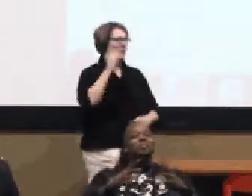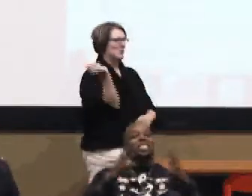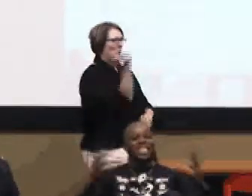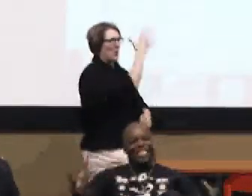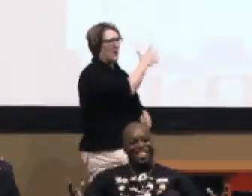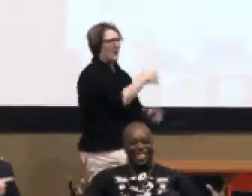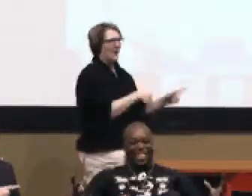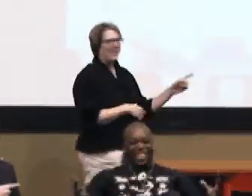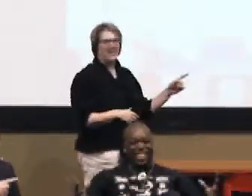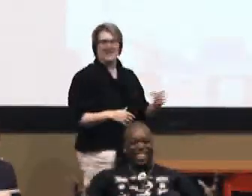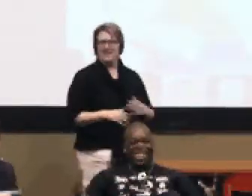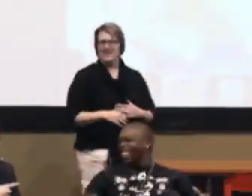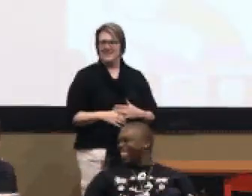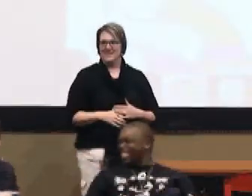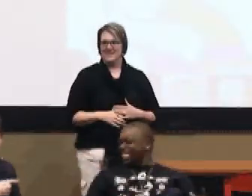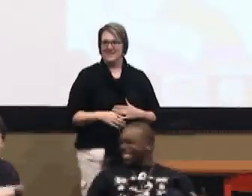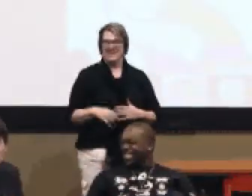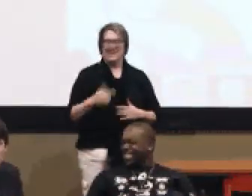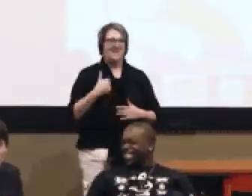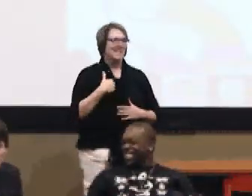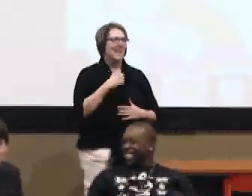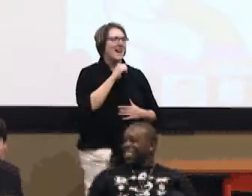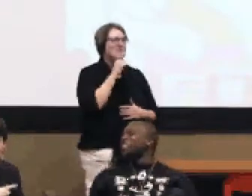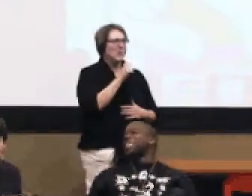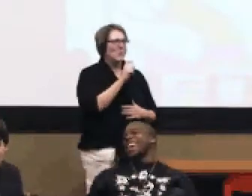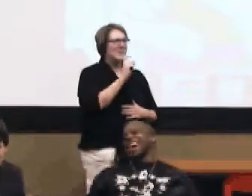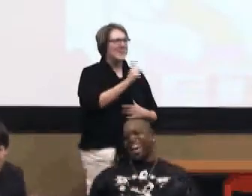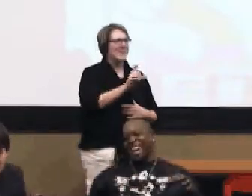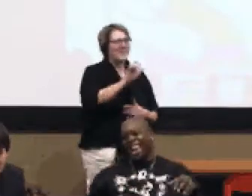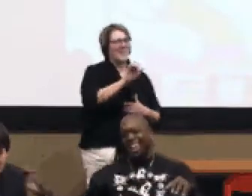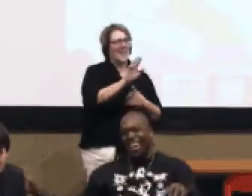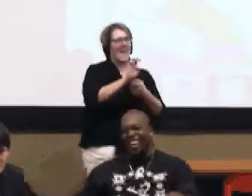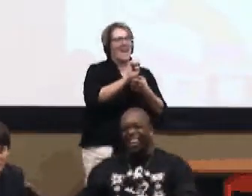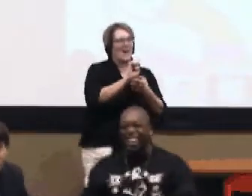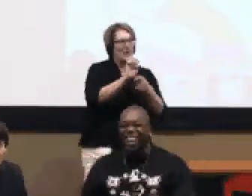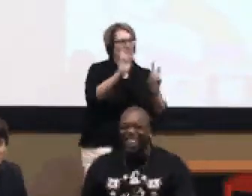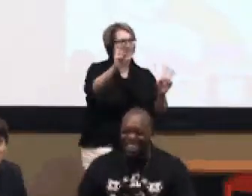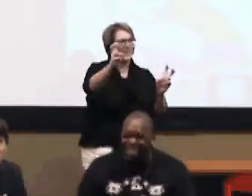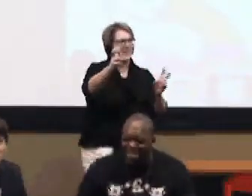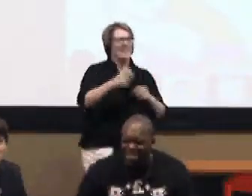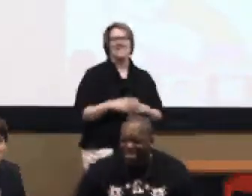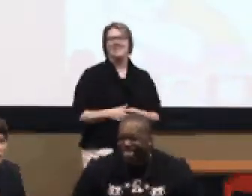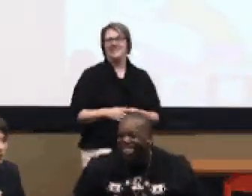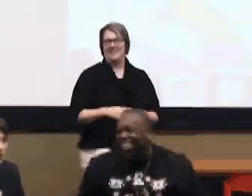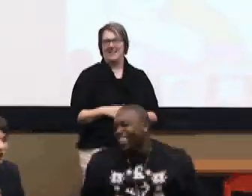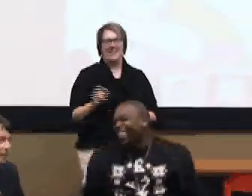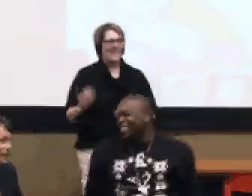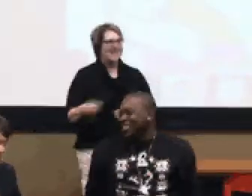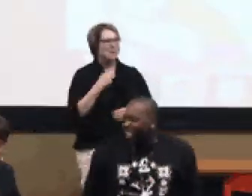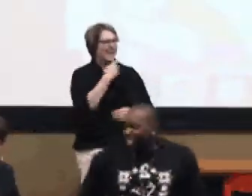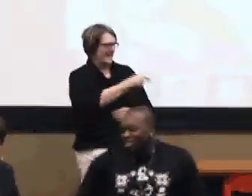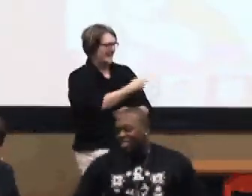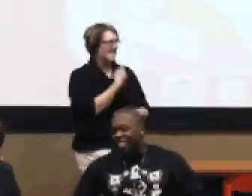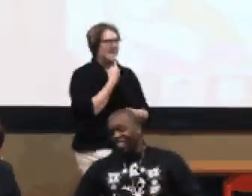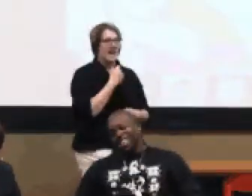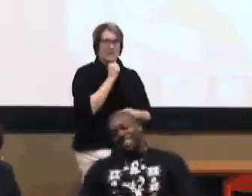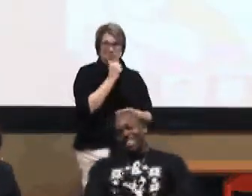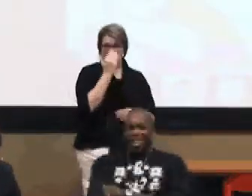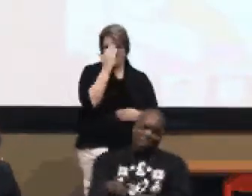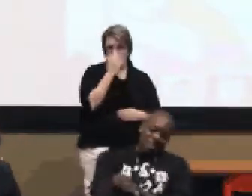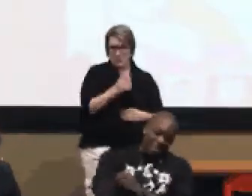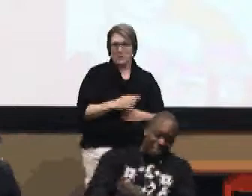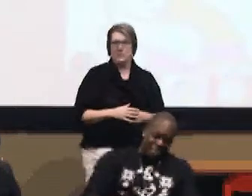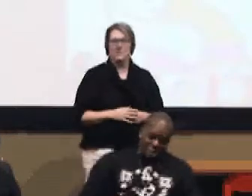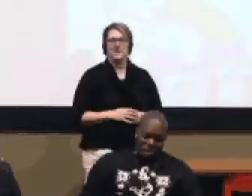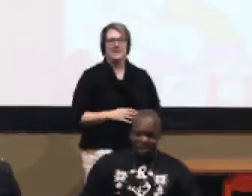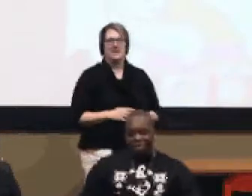out gratuitously. He said, I don't give a care if that. I know, listen to this guy. I don't even know you.